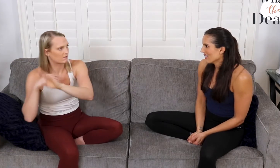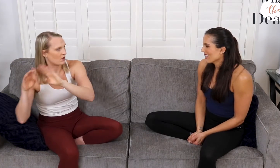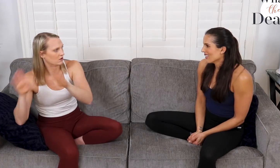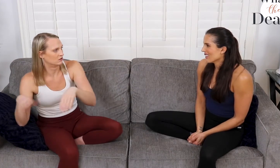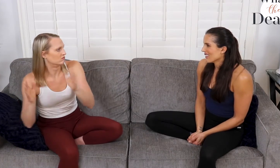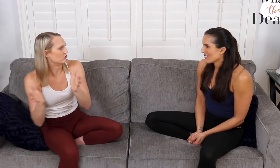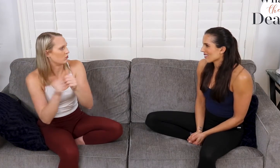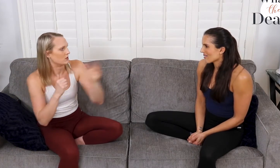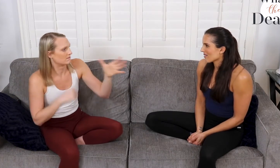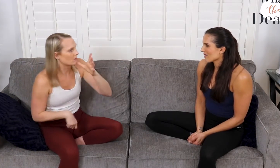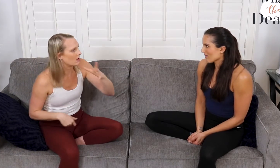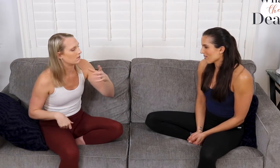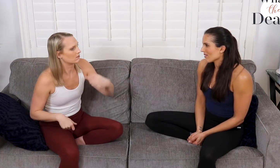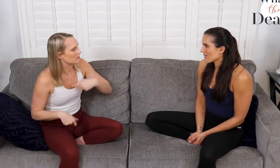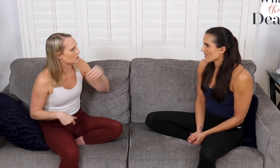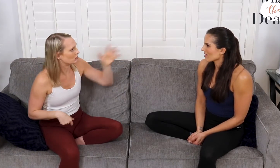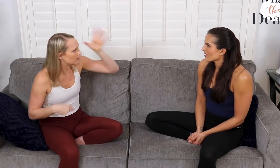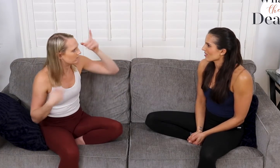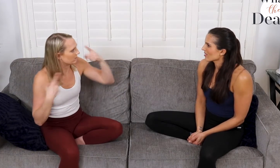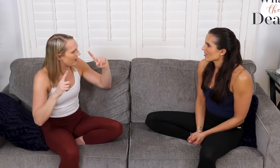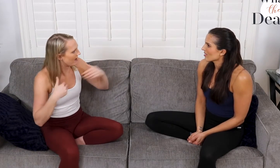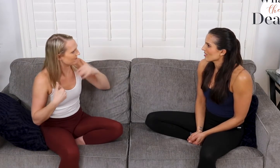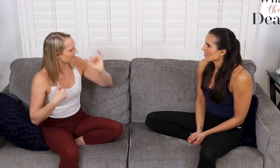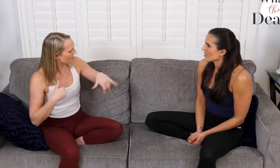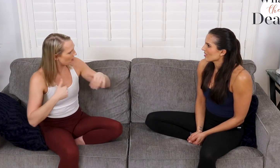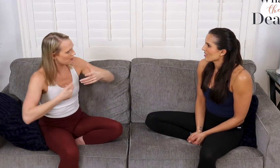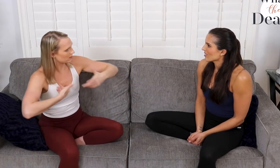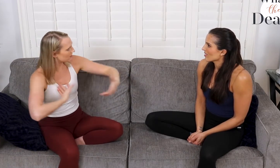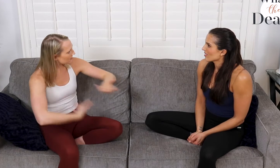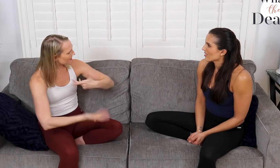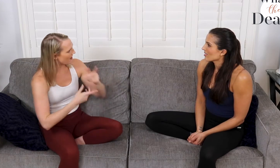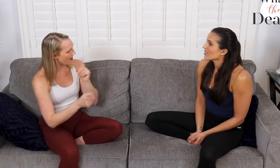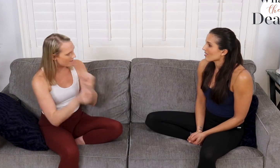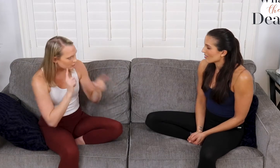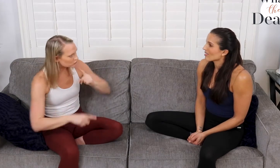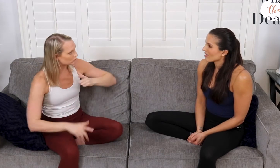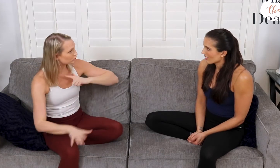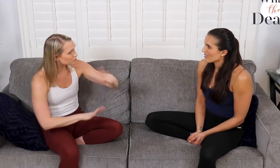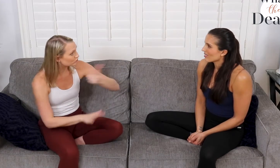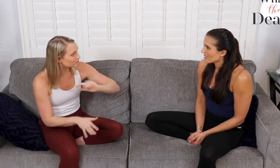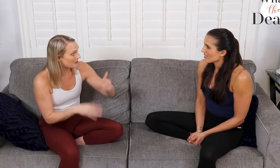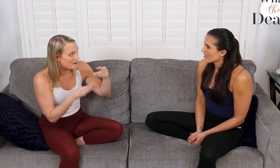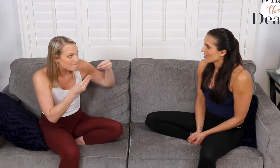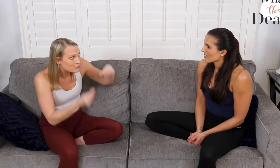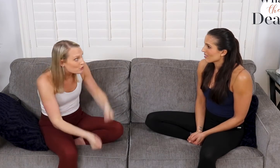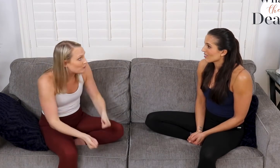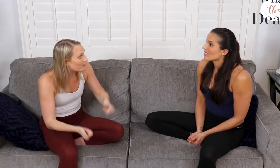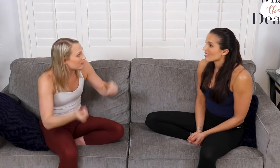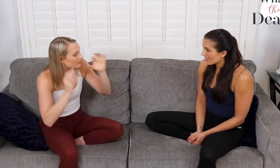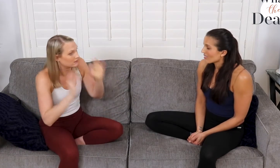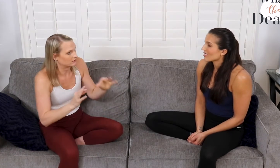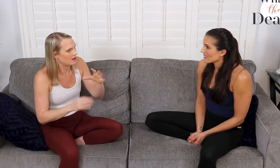finally sat in the jacuzzi and I felt like I could just talk with my dad and I didn't have to rely on my hearing to struggle with